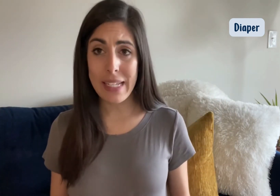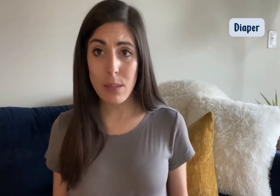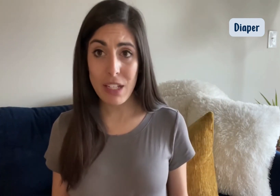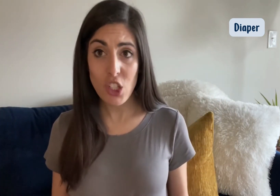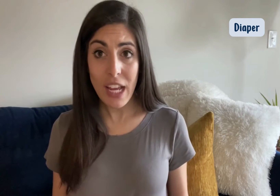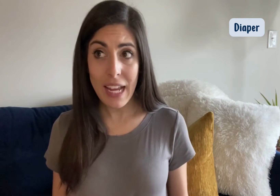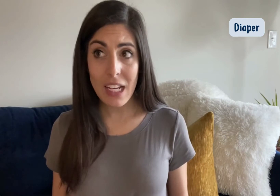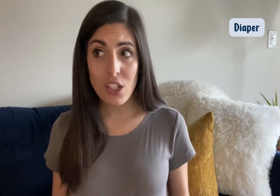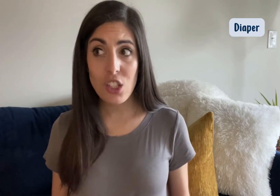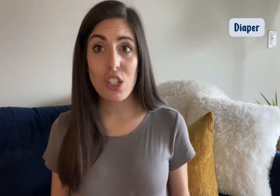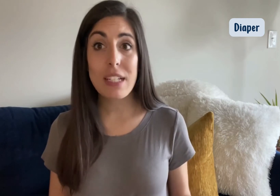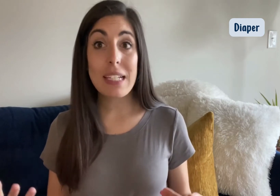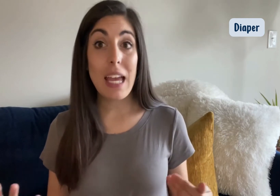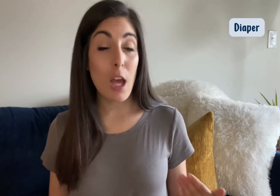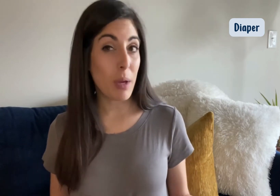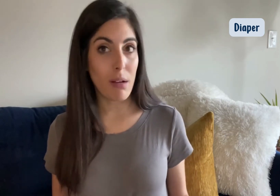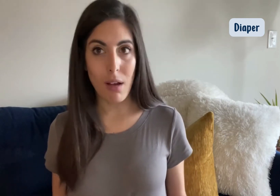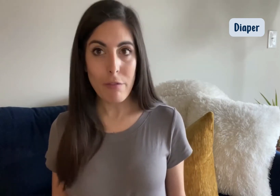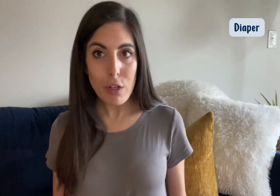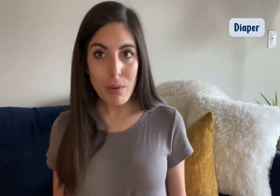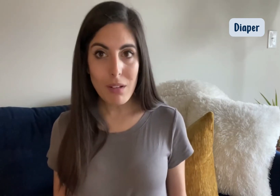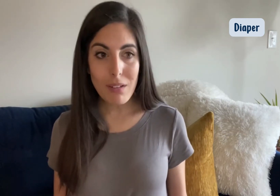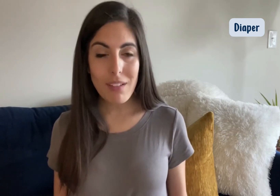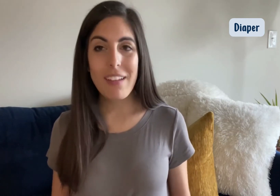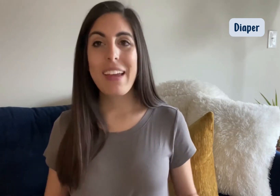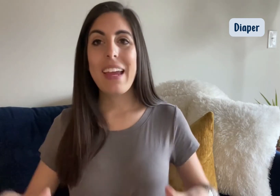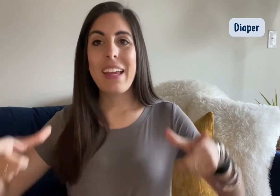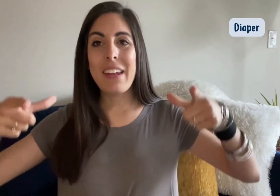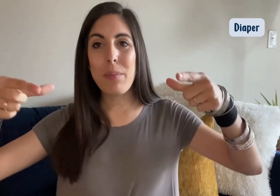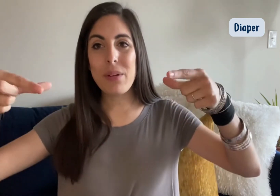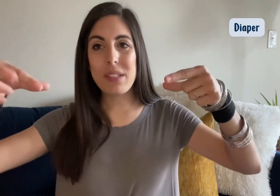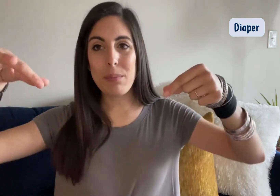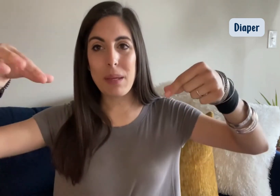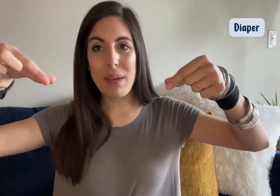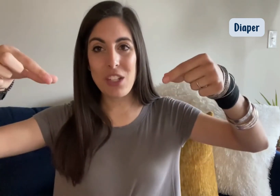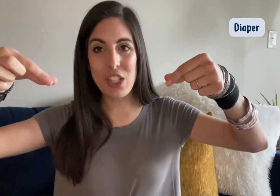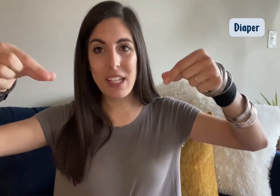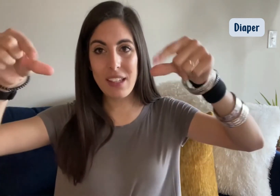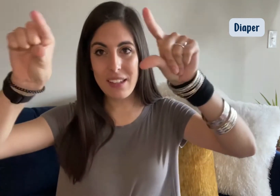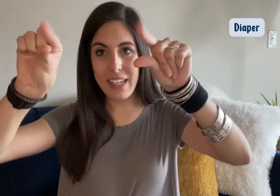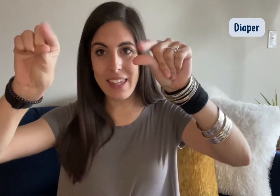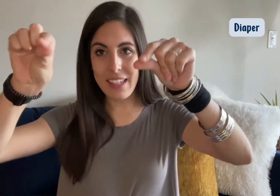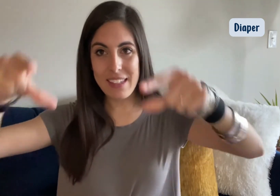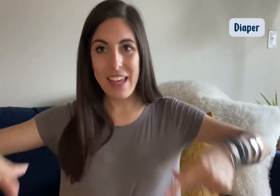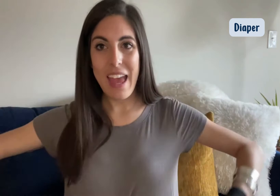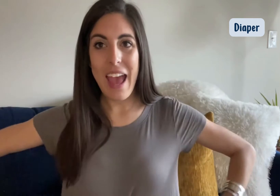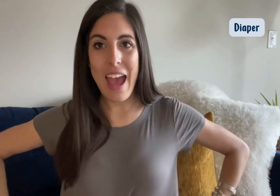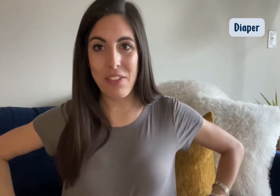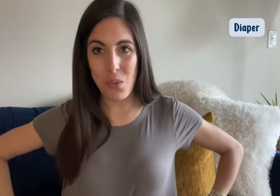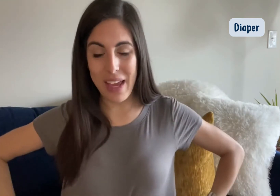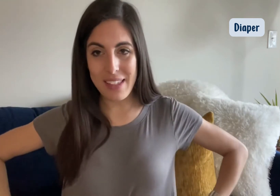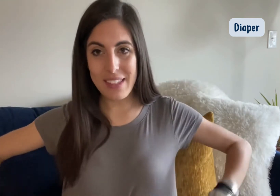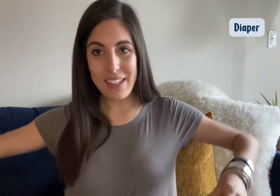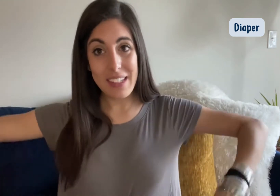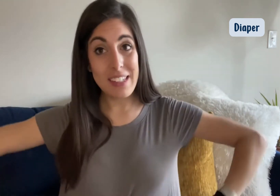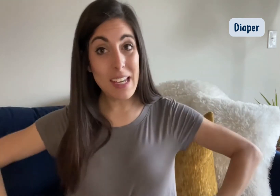be changed? Am I uncomfortable? And diaper is simply pinching like this at the waist.